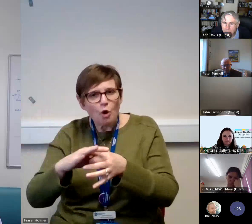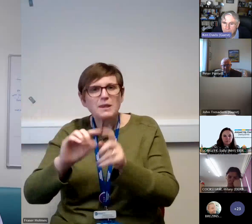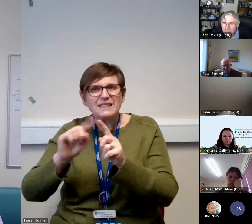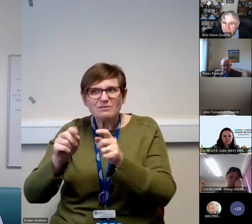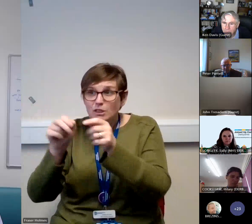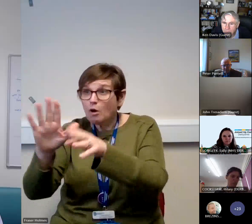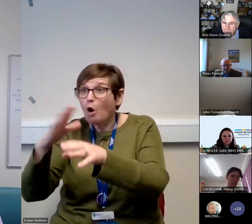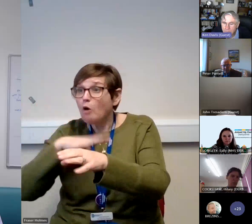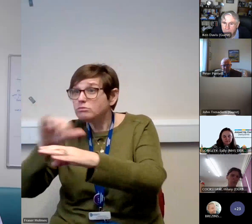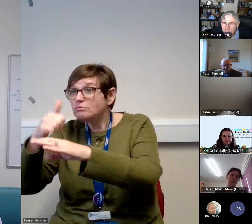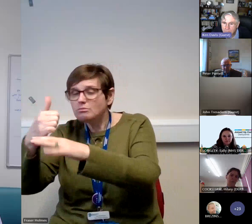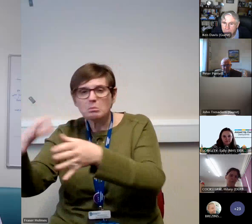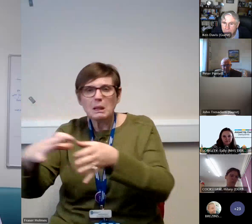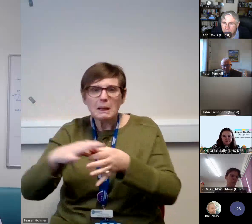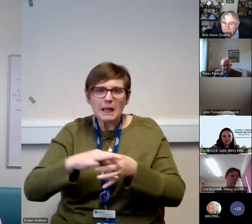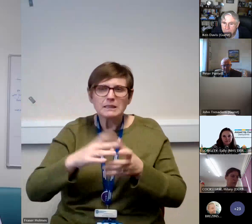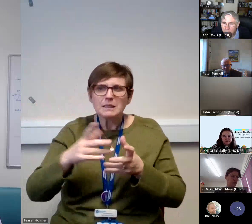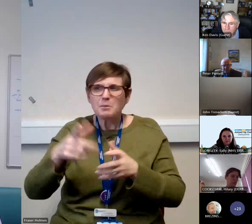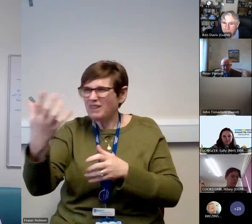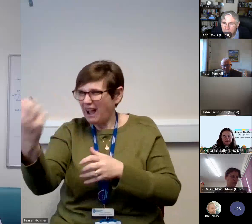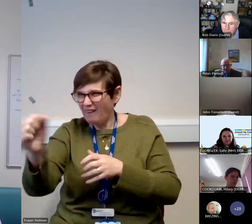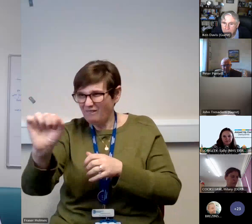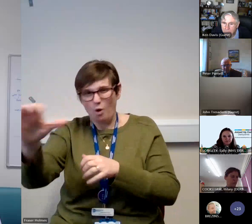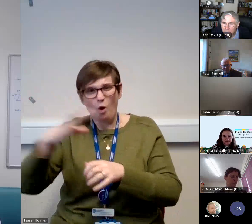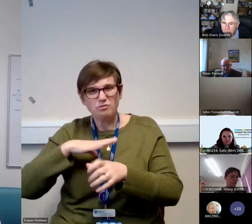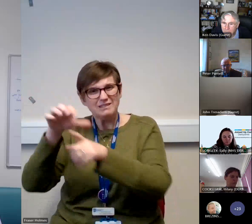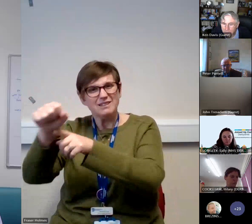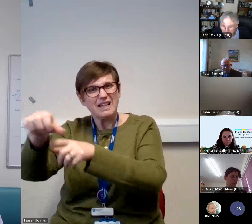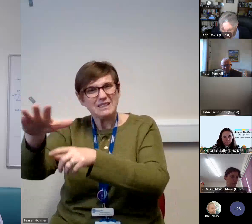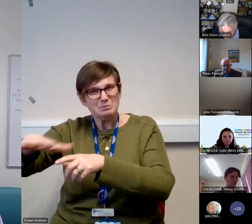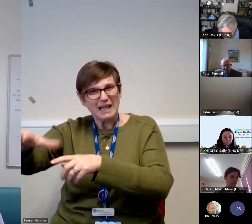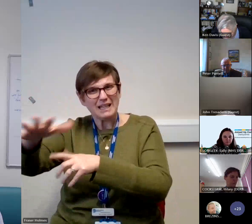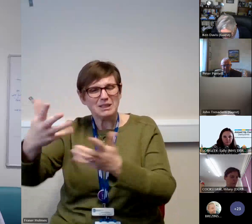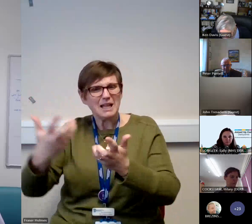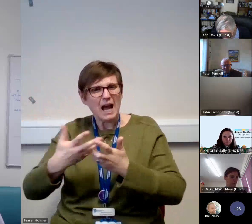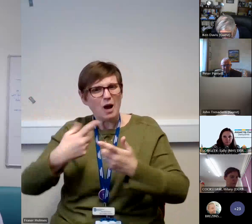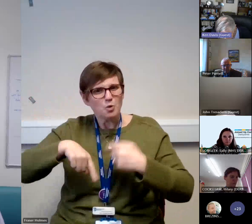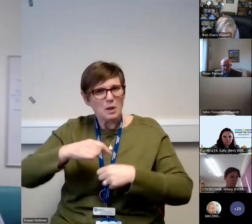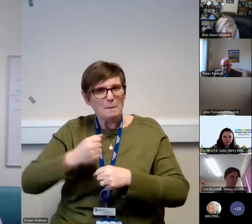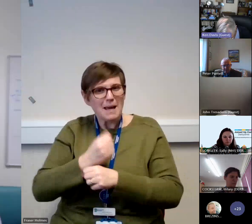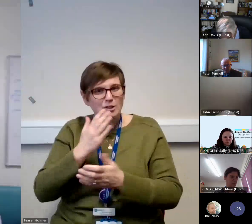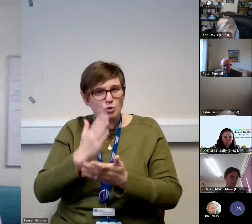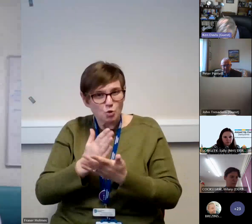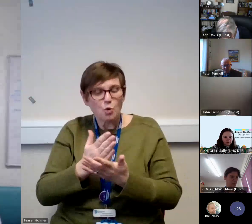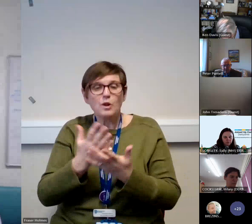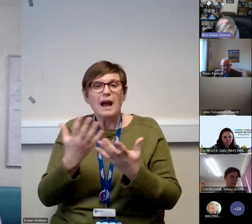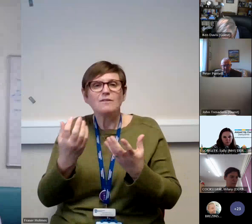that occupy that space, and how do we ensure that there